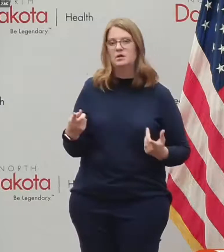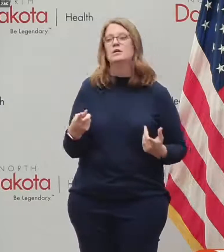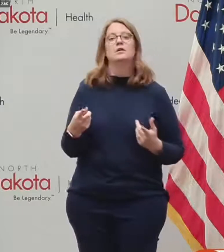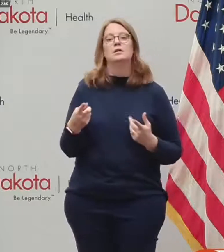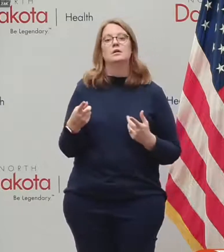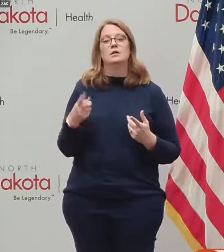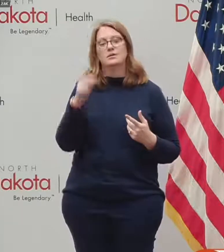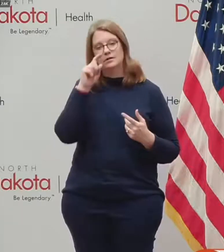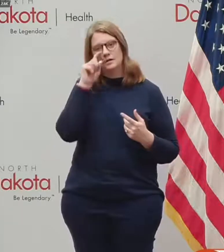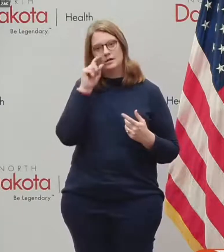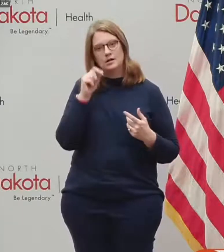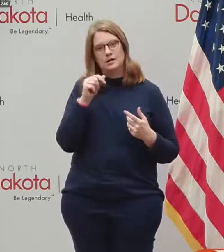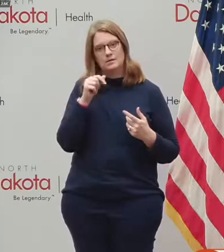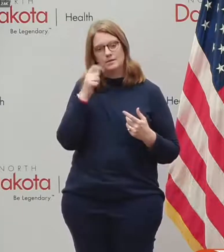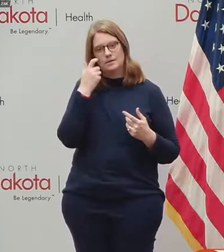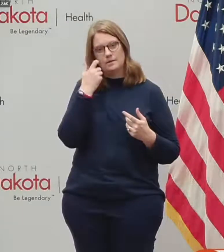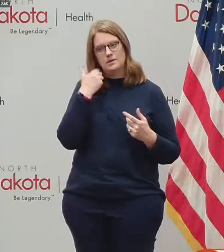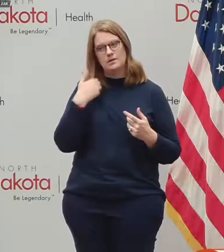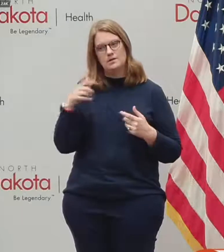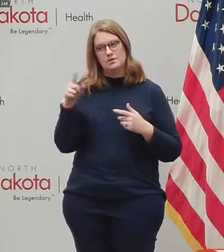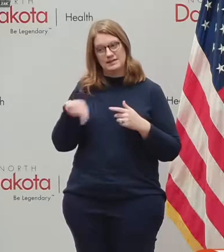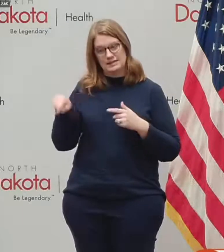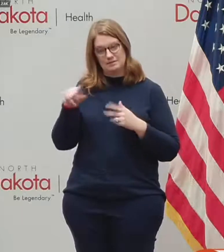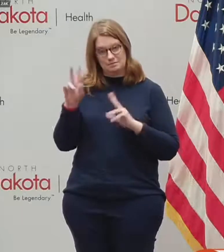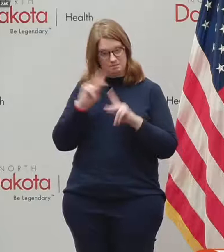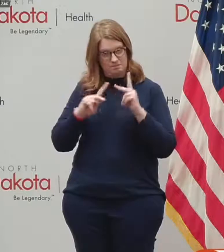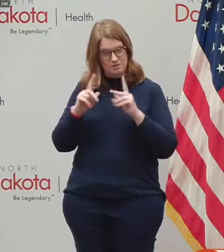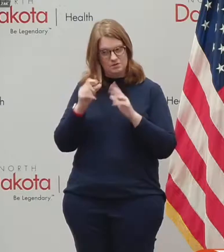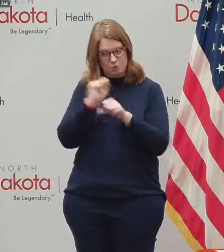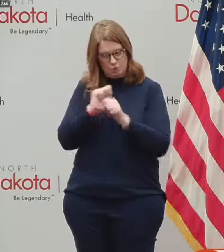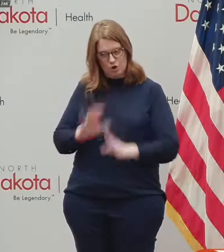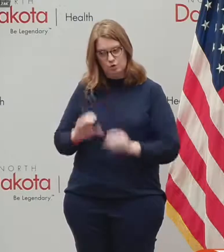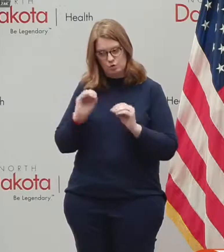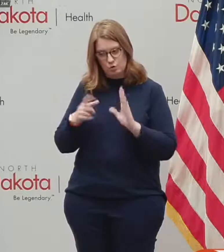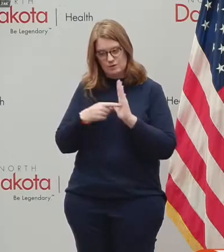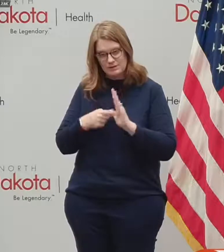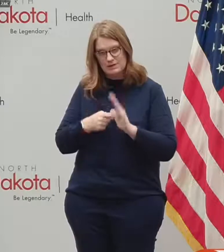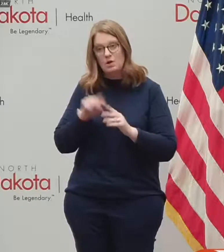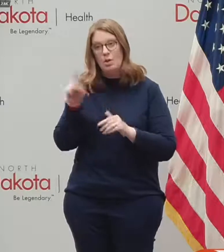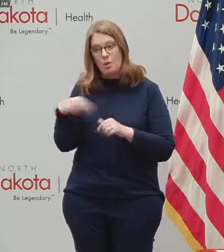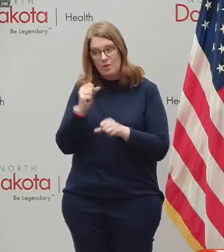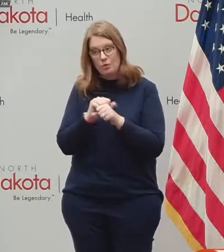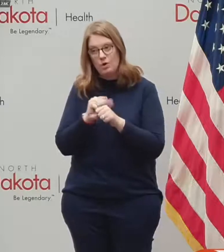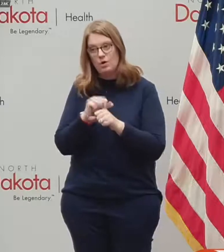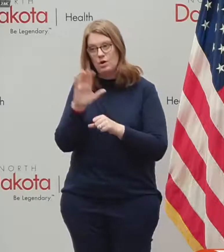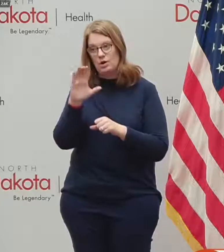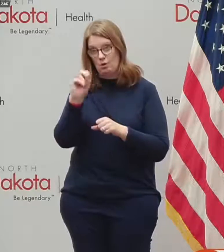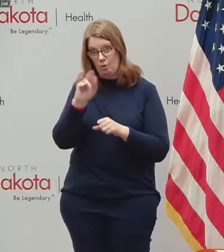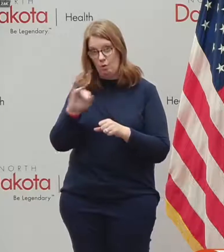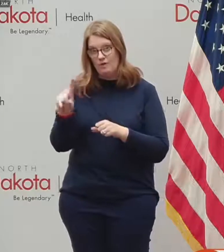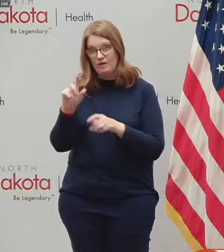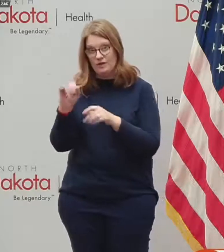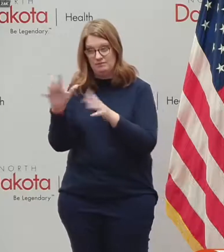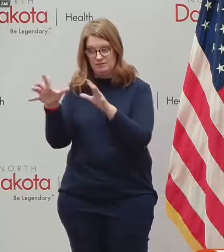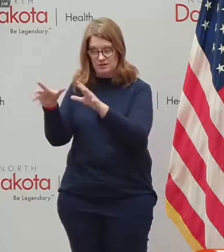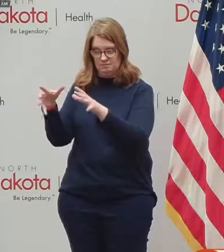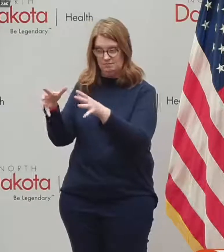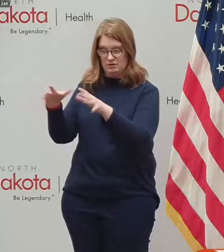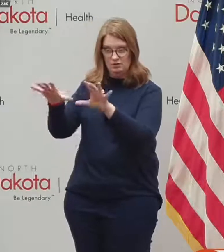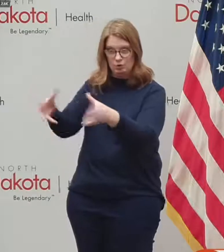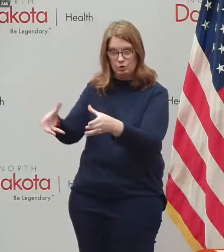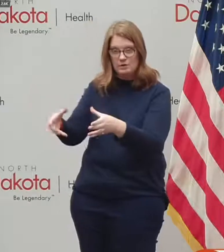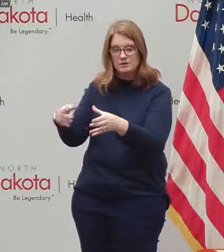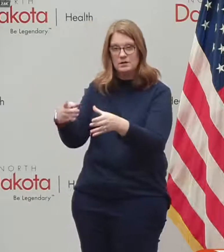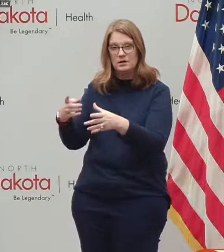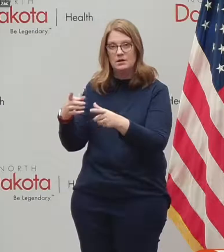healthcare workers come in. Those asymptomatic healthcare workers can only work in COVID units, can only enter the building in one way,